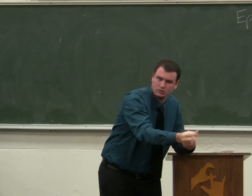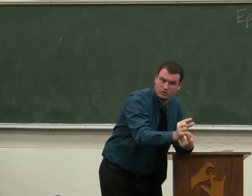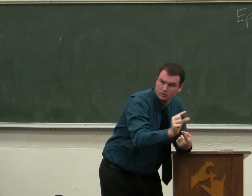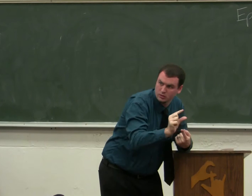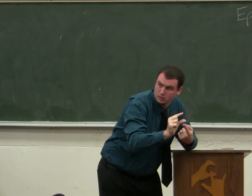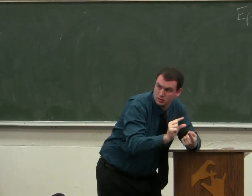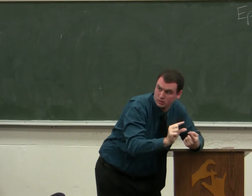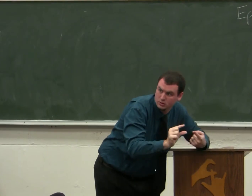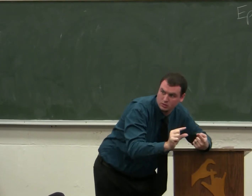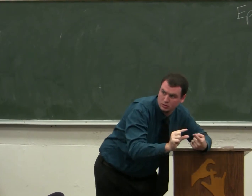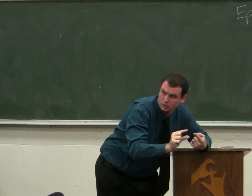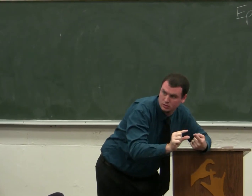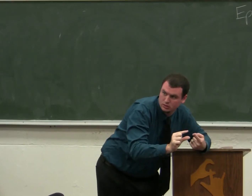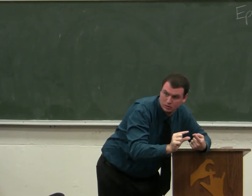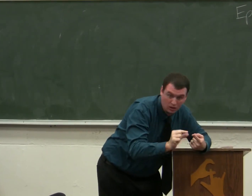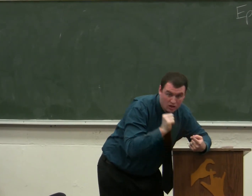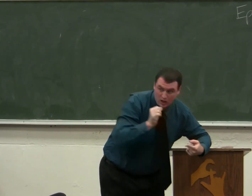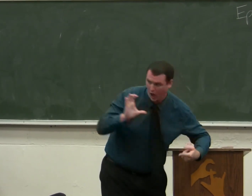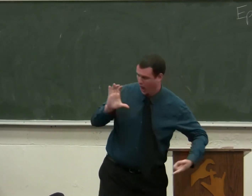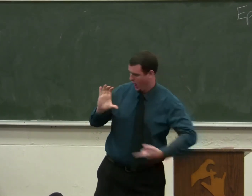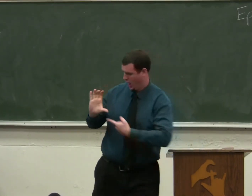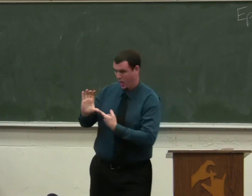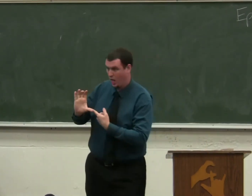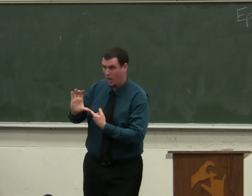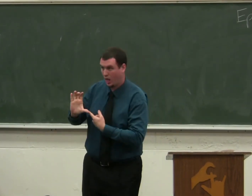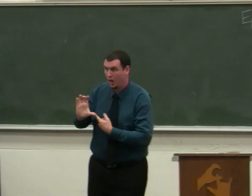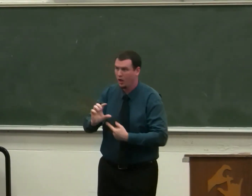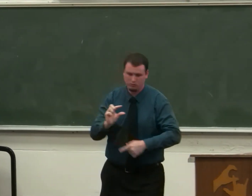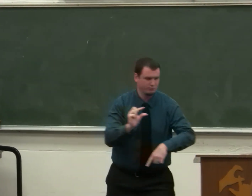And says, here's all the money from the house that we sold.